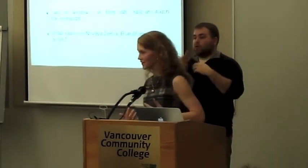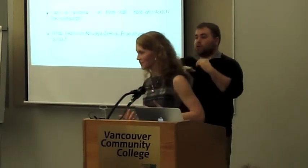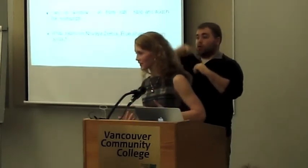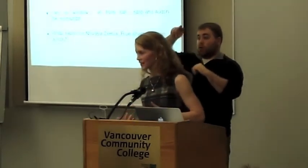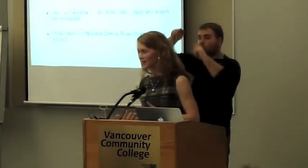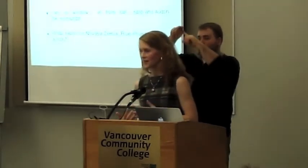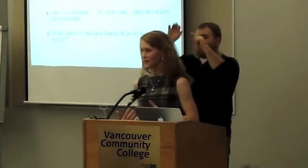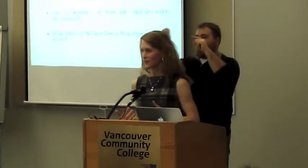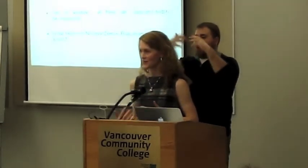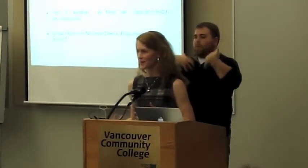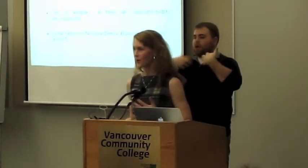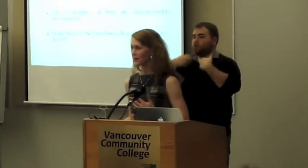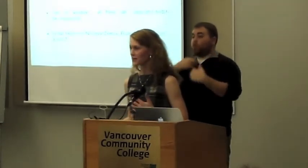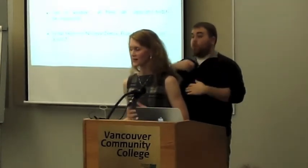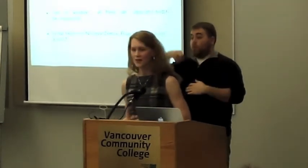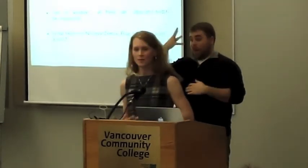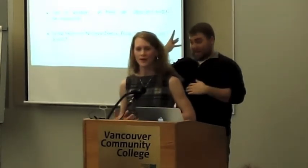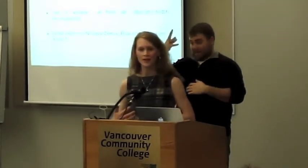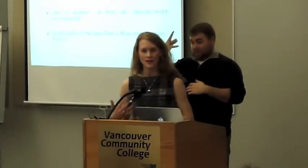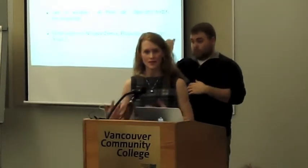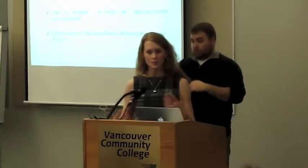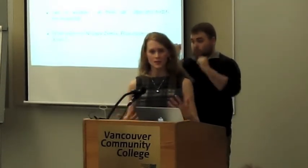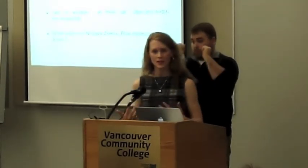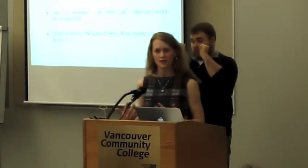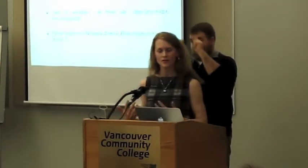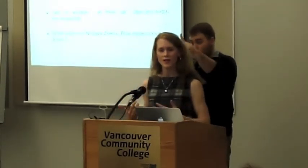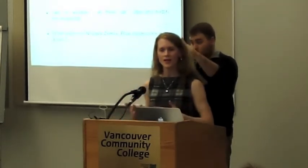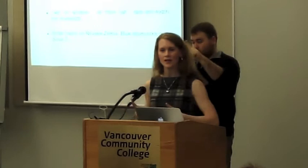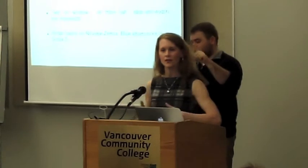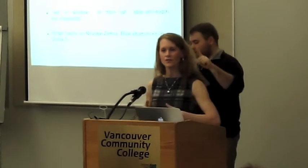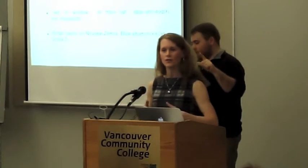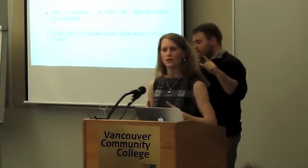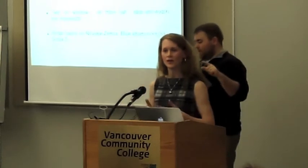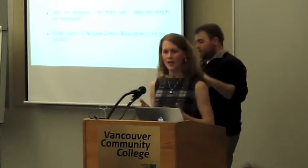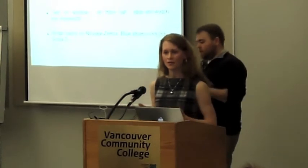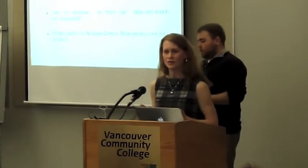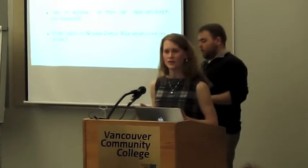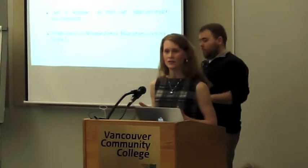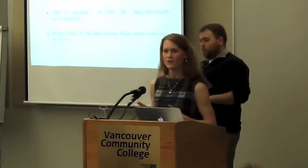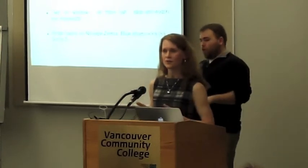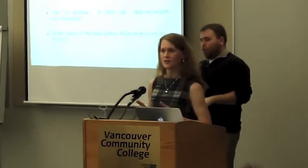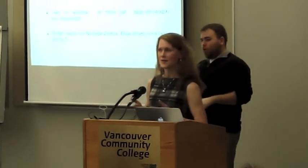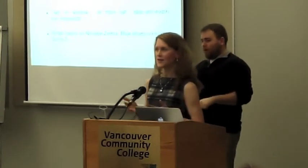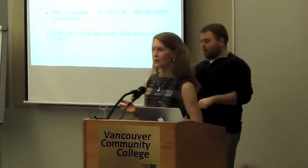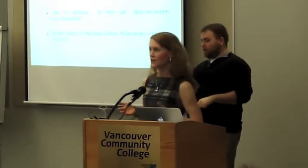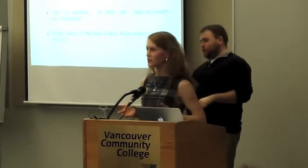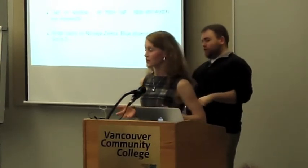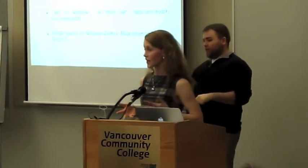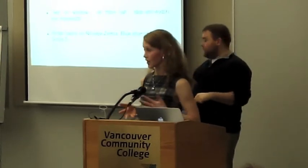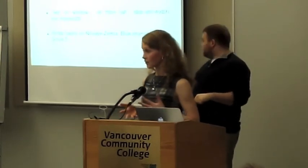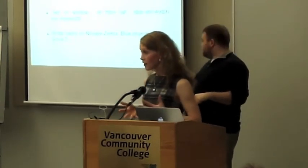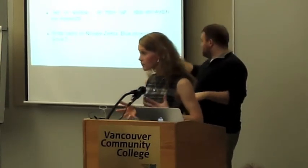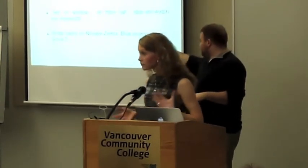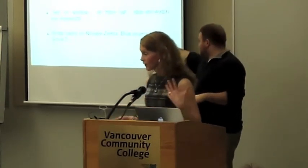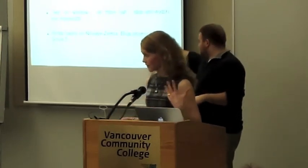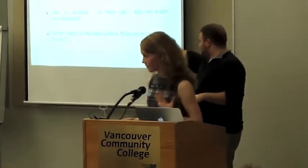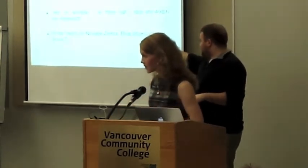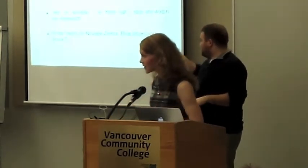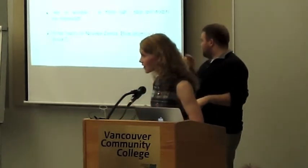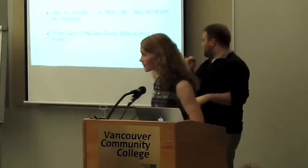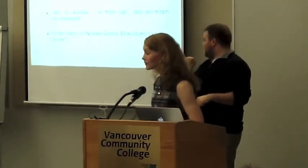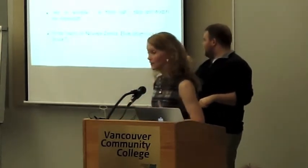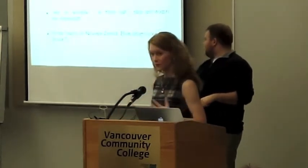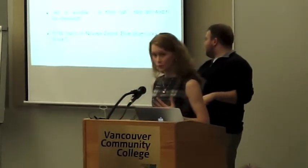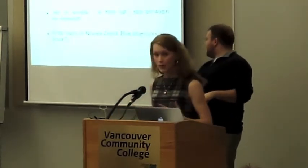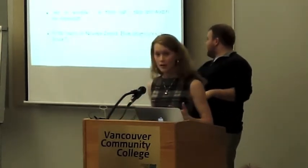was it? You might say white. But in this particular study, those oral language using individuals asked that question, said, I don't know, I've never